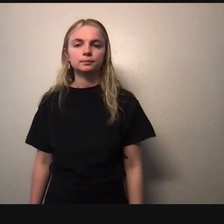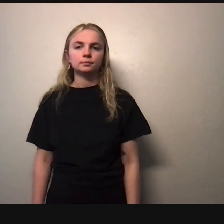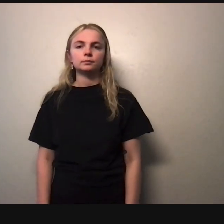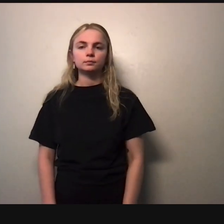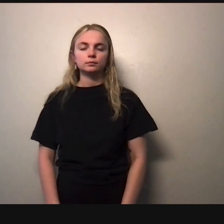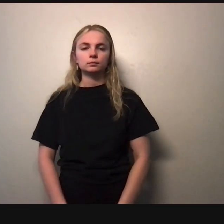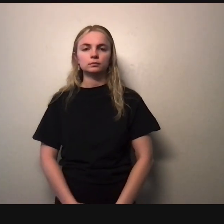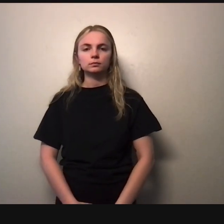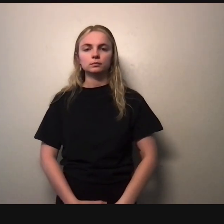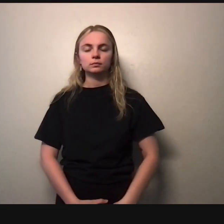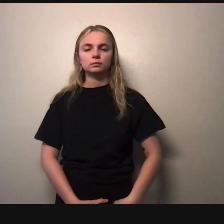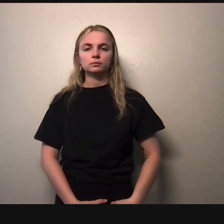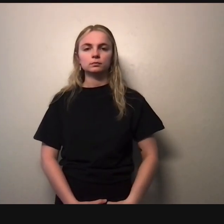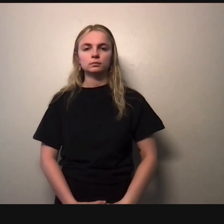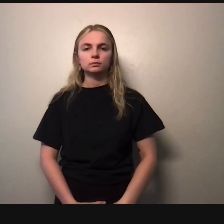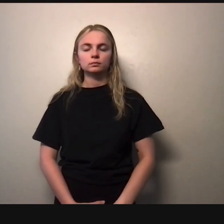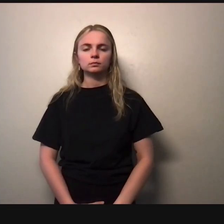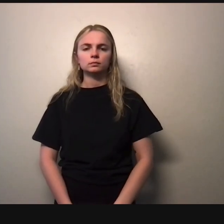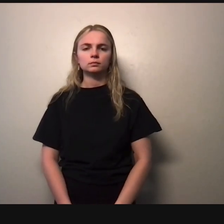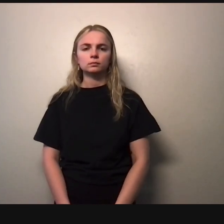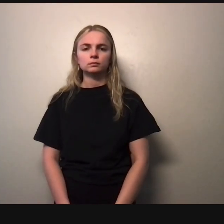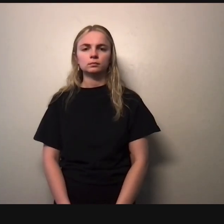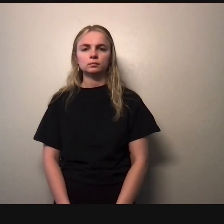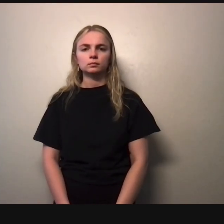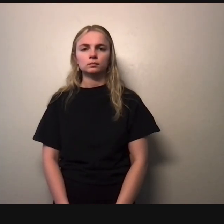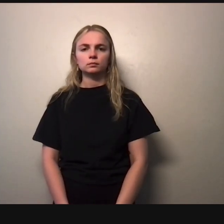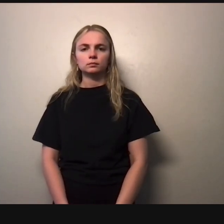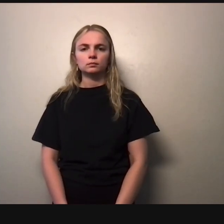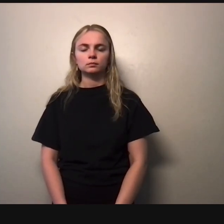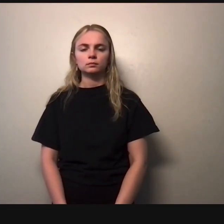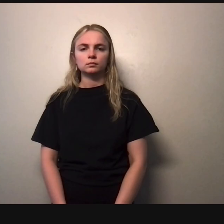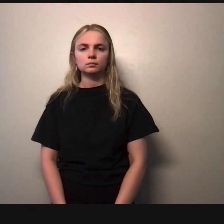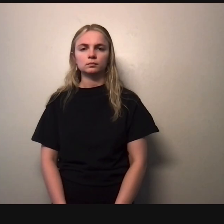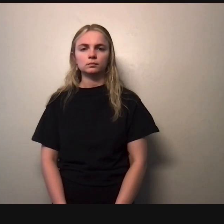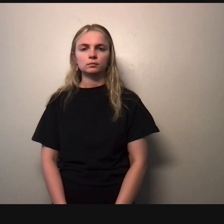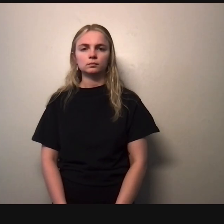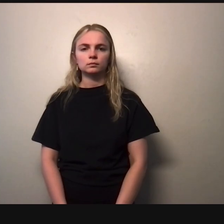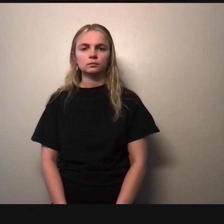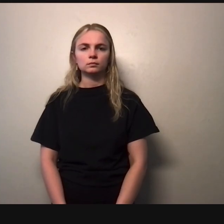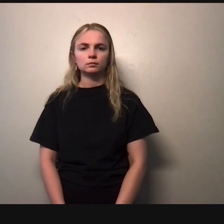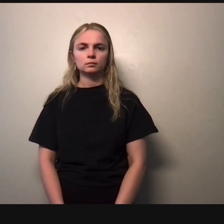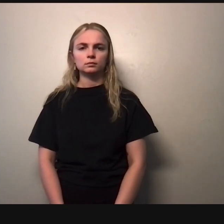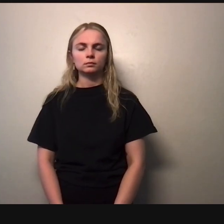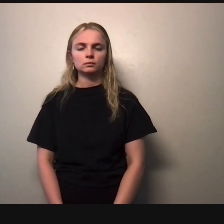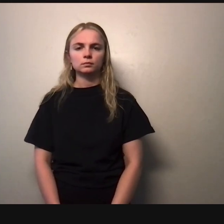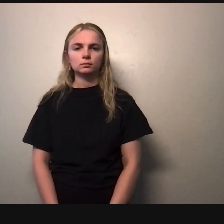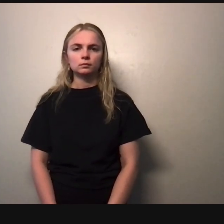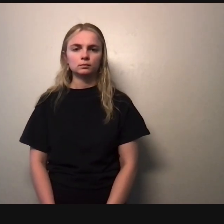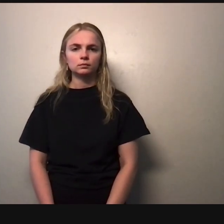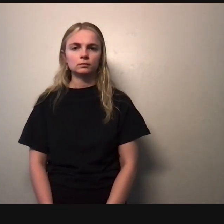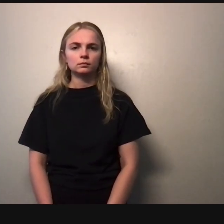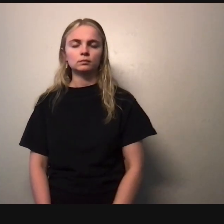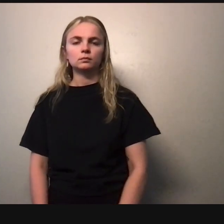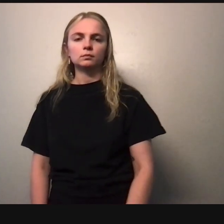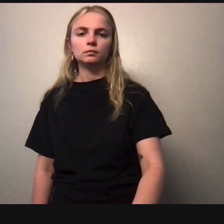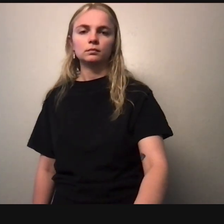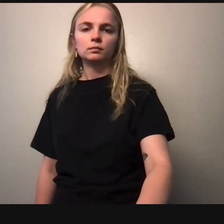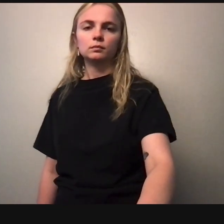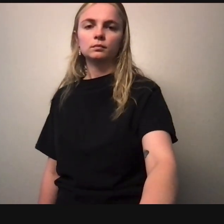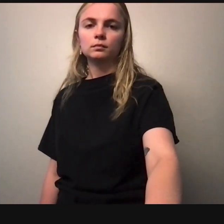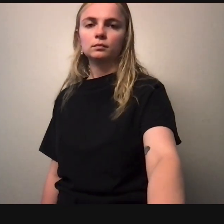entire lower body felt paralyzed, and I originally thought, okay, well, this is weird, like, wake up legs. So